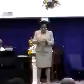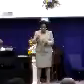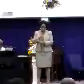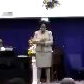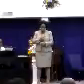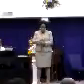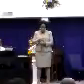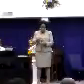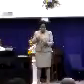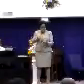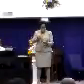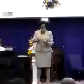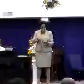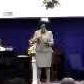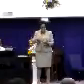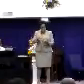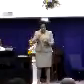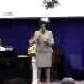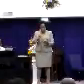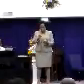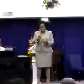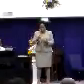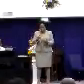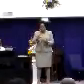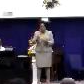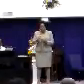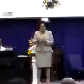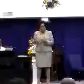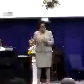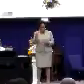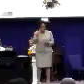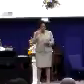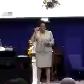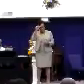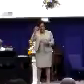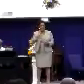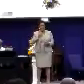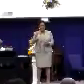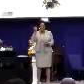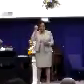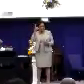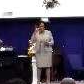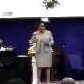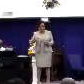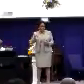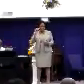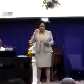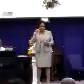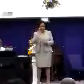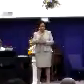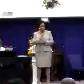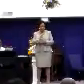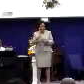them people write the plumber a check for $175. Amen. Do you not know that you can get your business